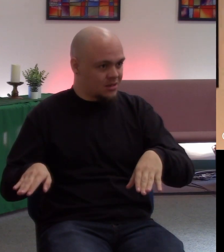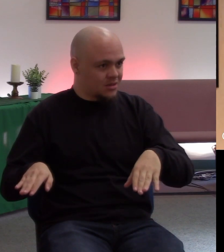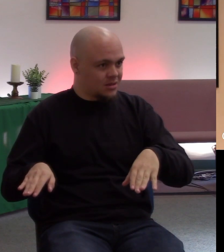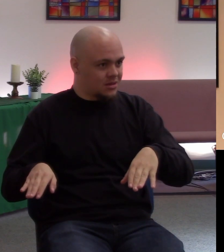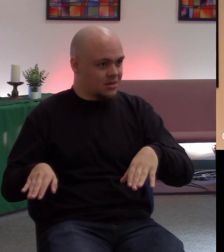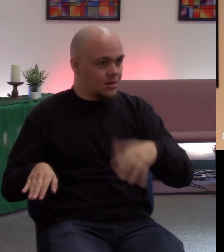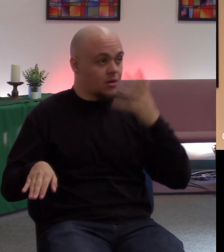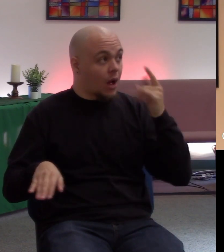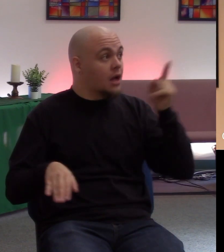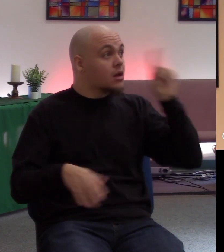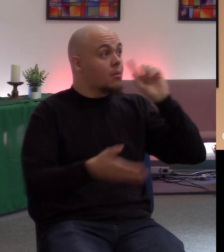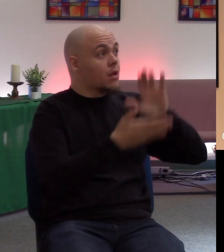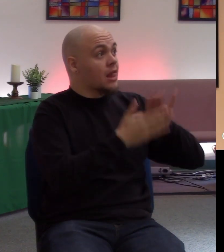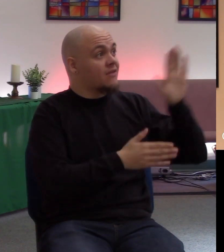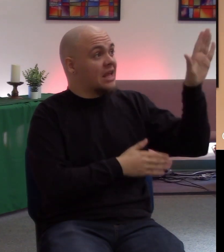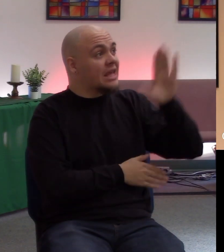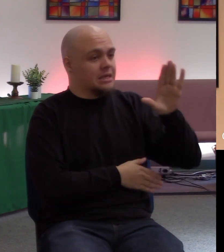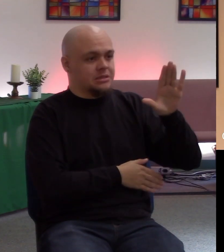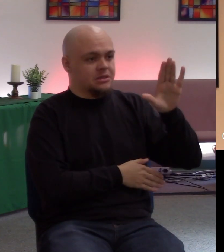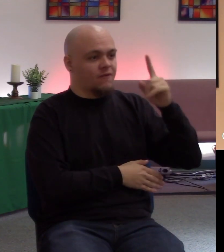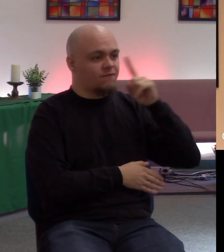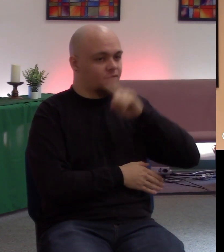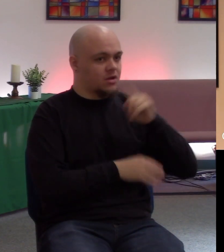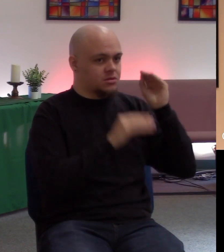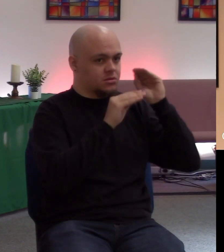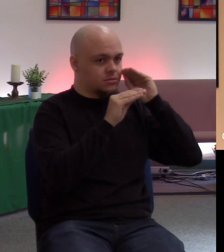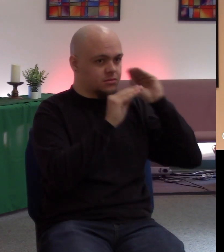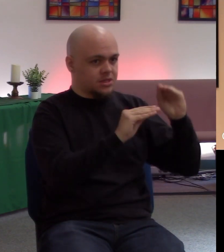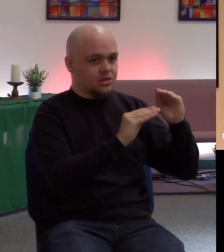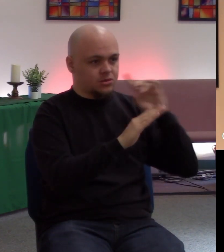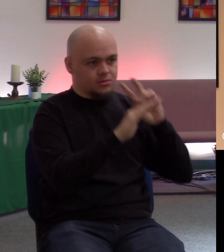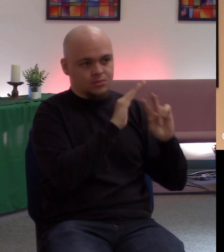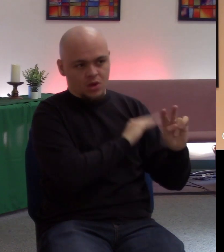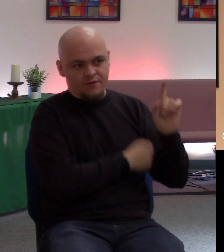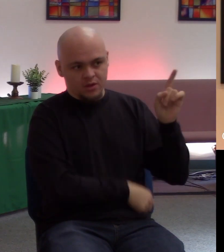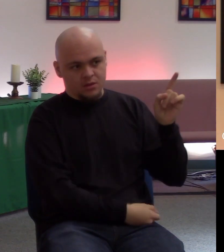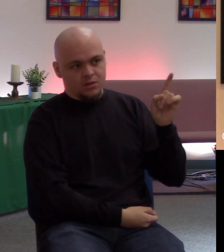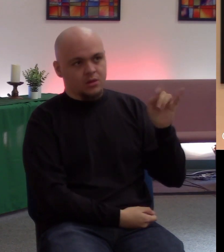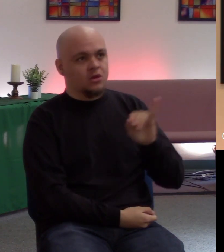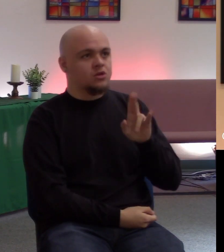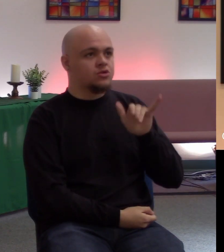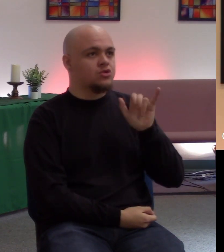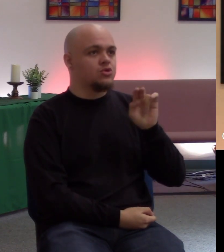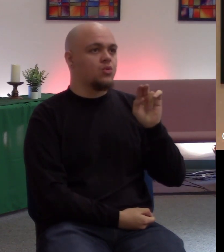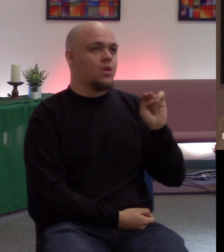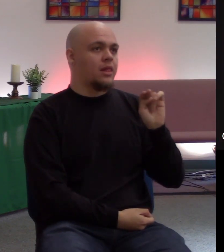She murdered her children because she bought into this nonsense.